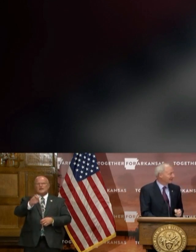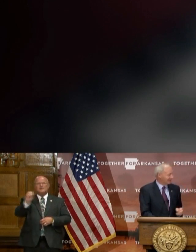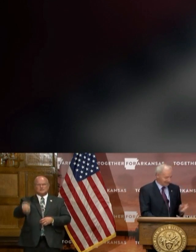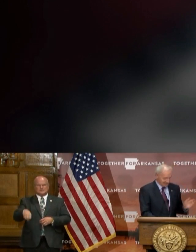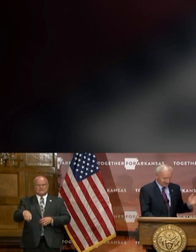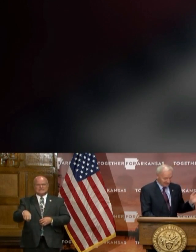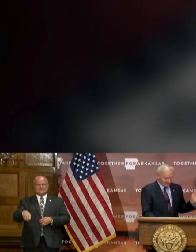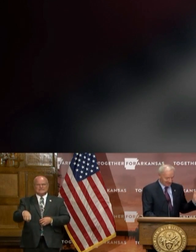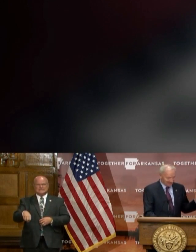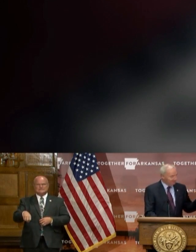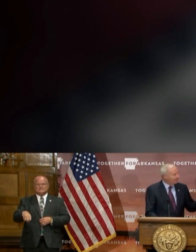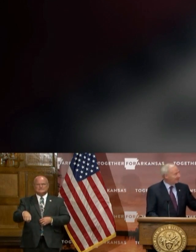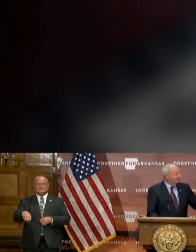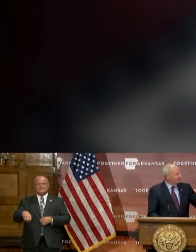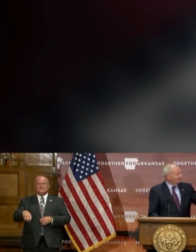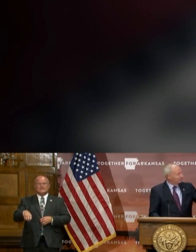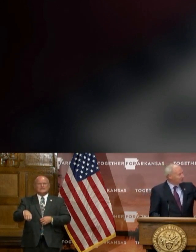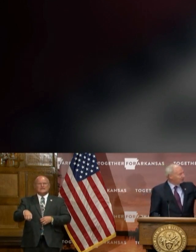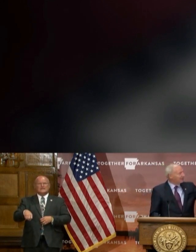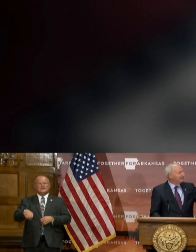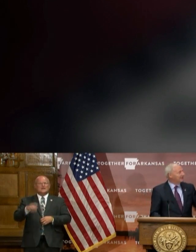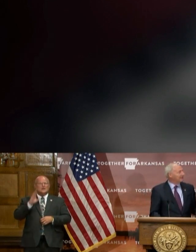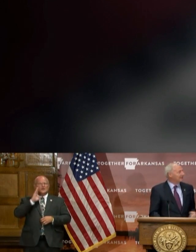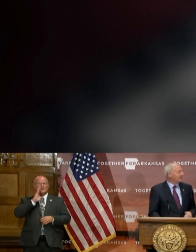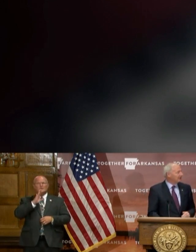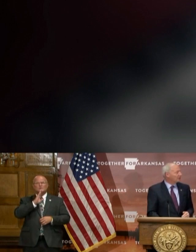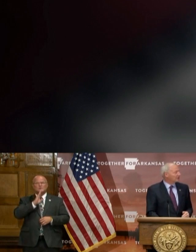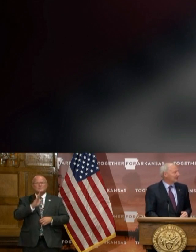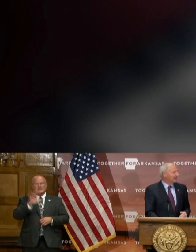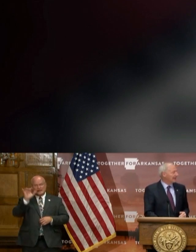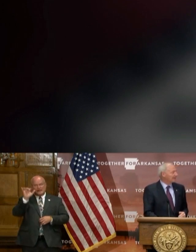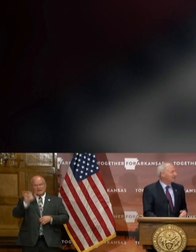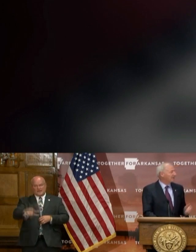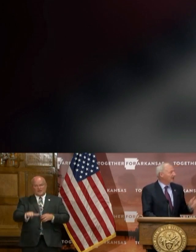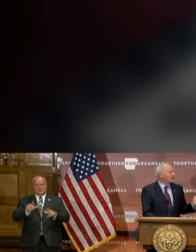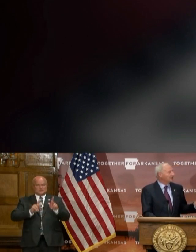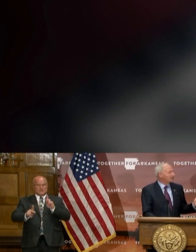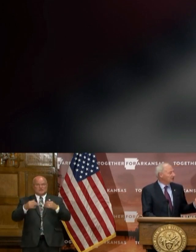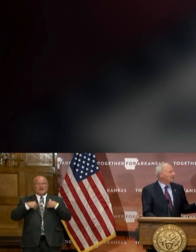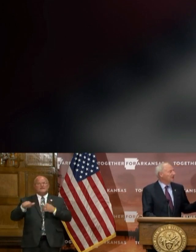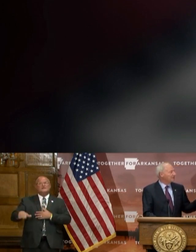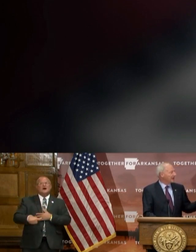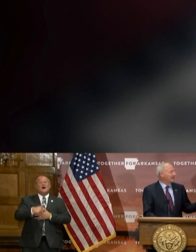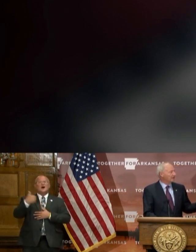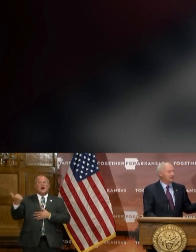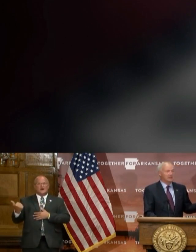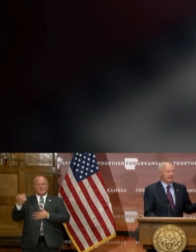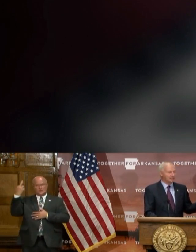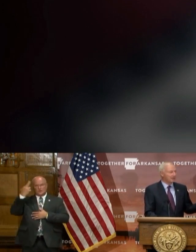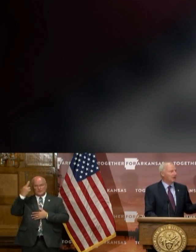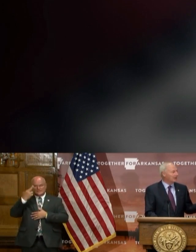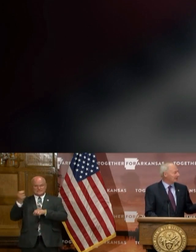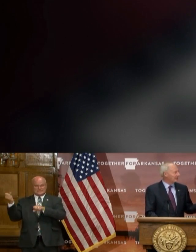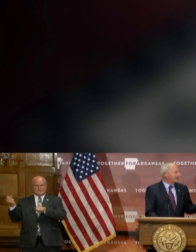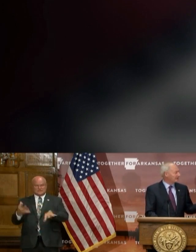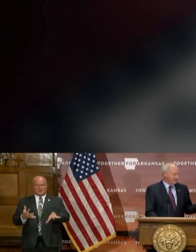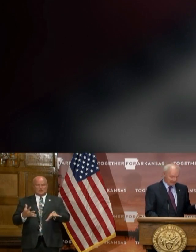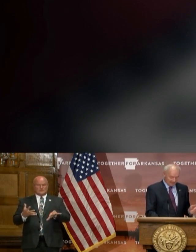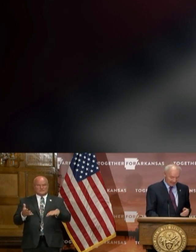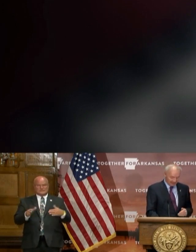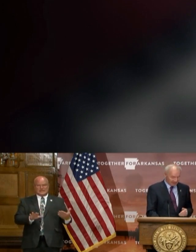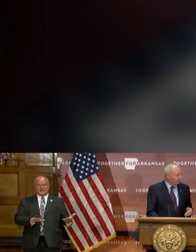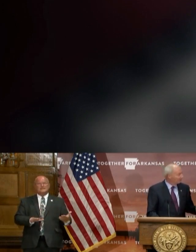94.5% there, it would be those that have other contributing factors as part of